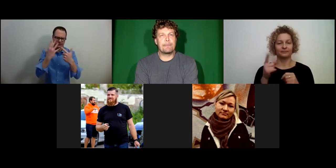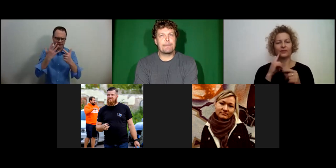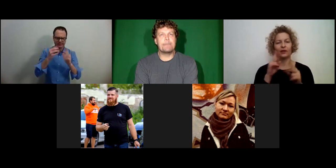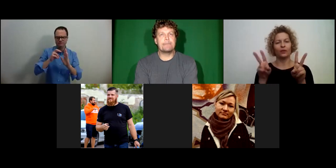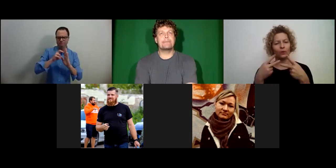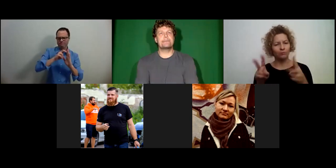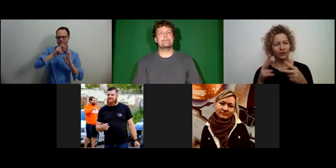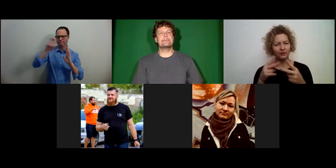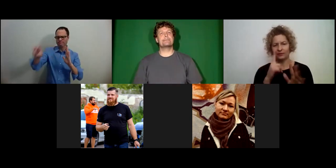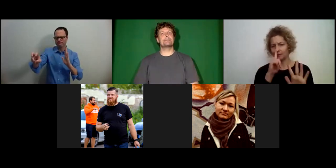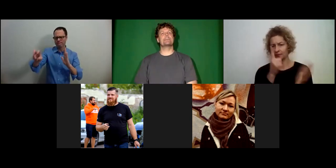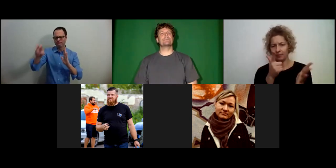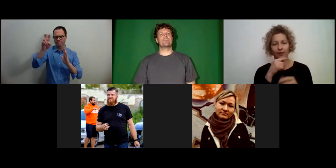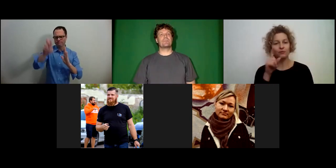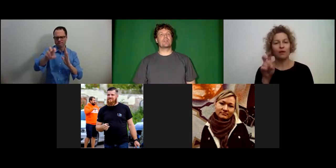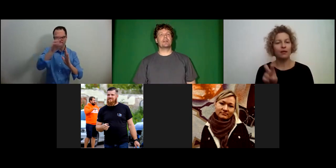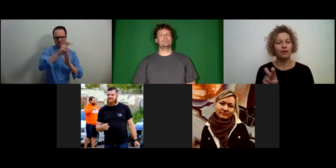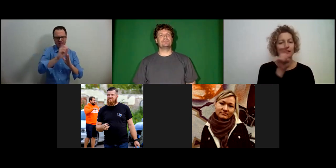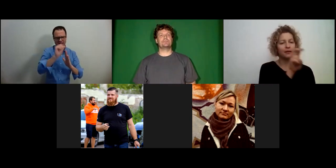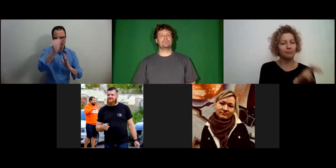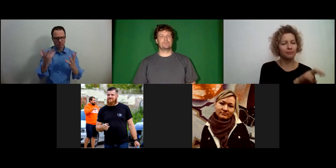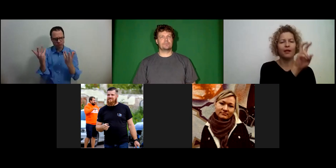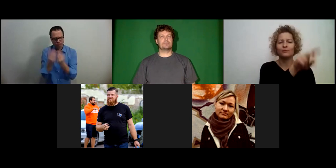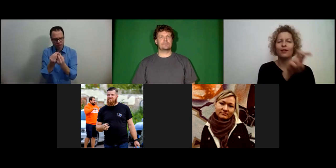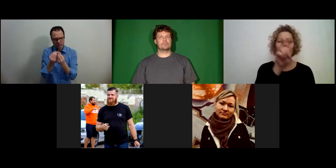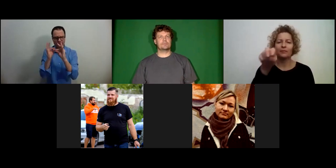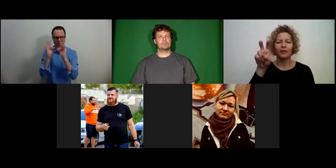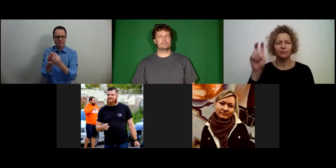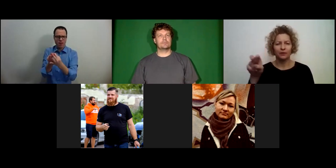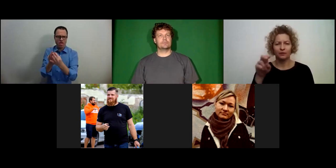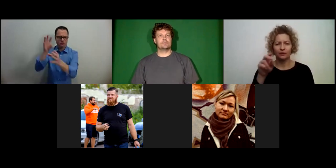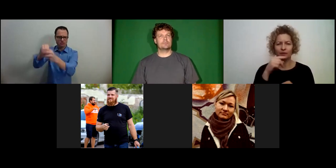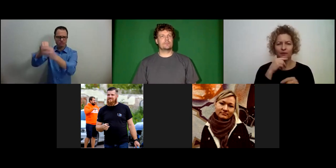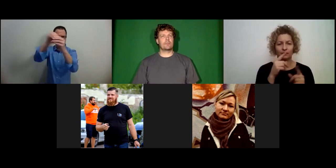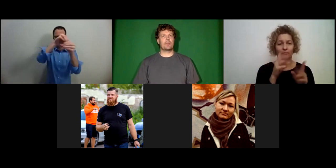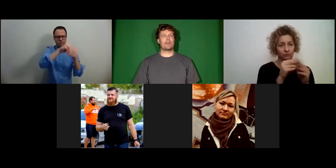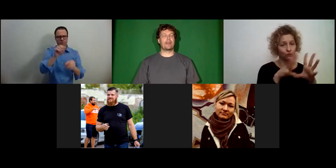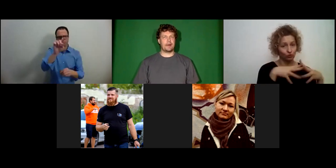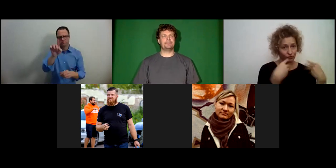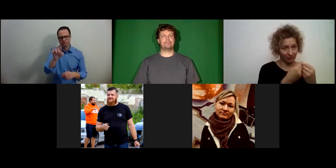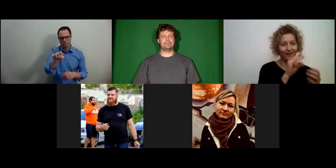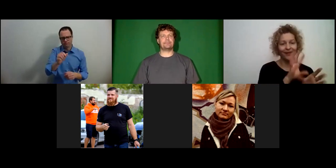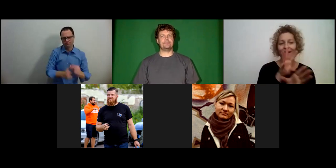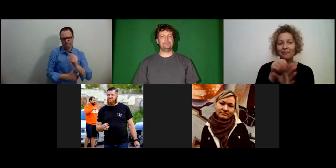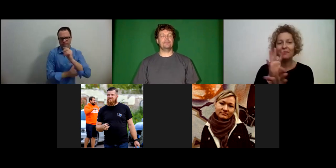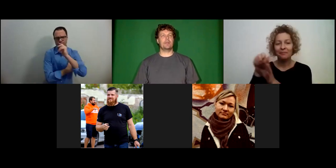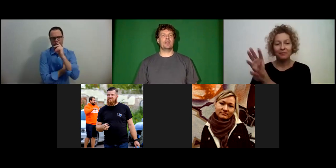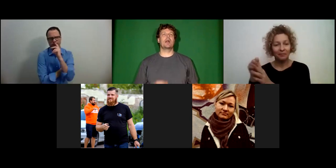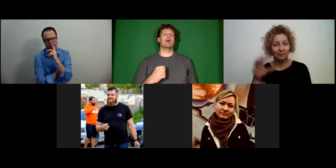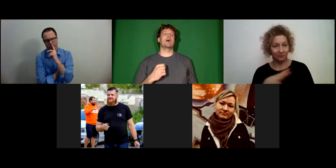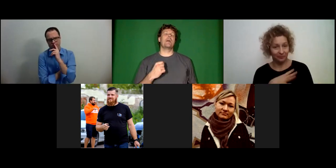Great. So you've played for 7 different clubs in different countries. Did you bring your